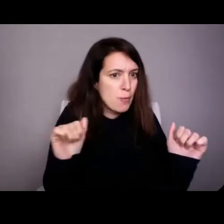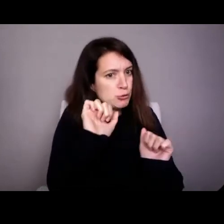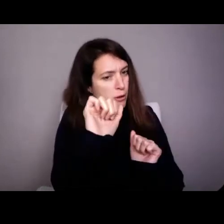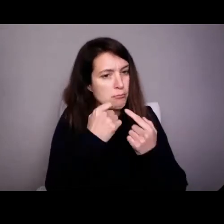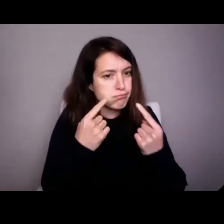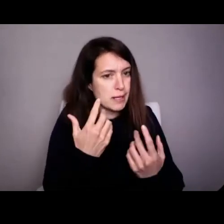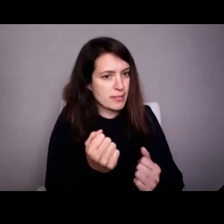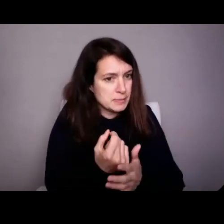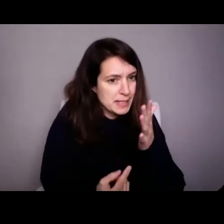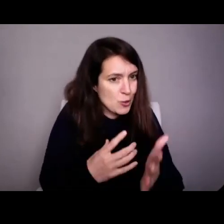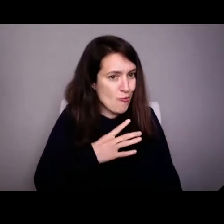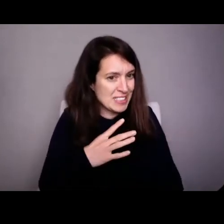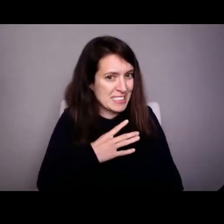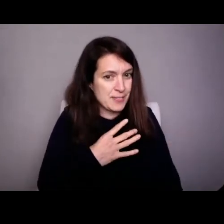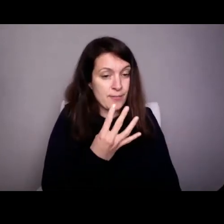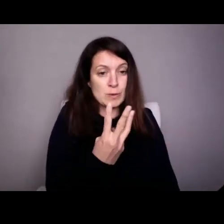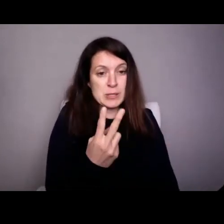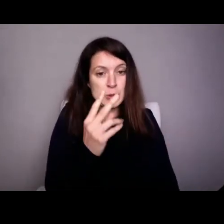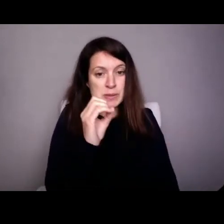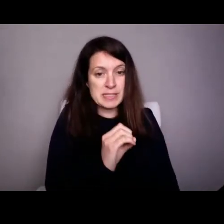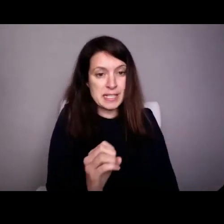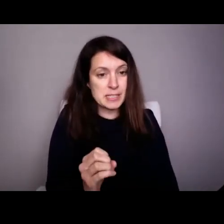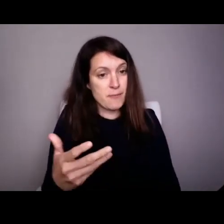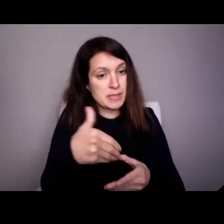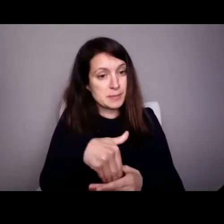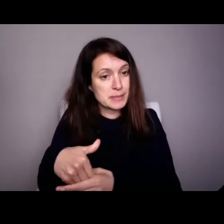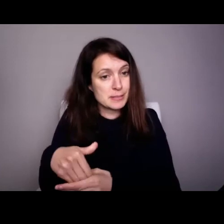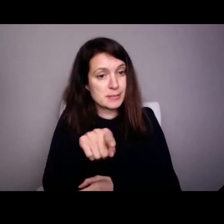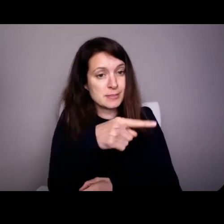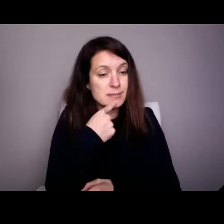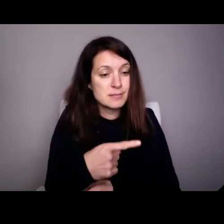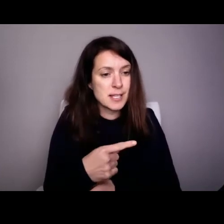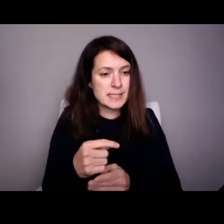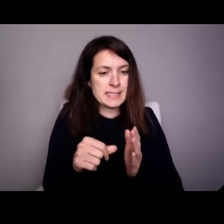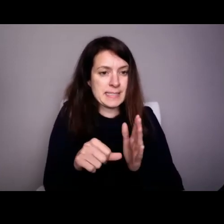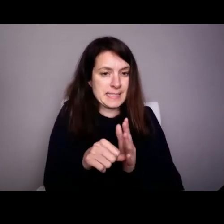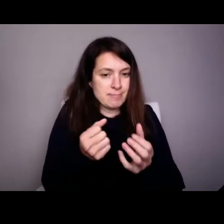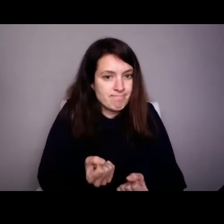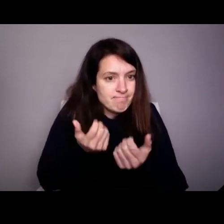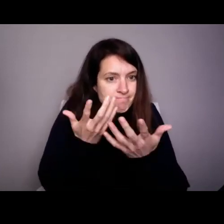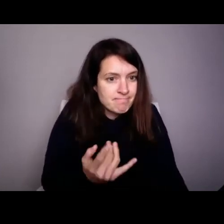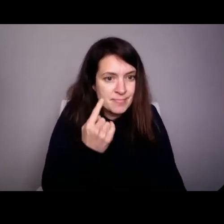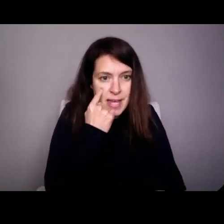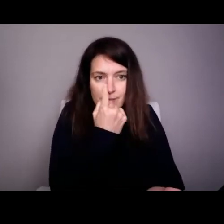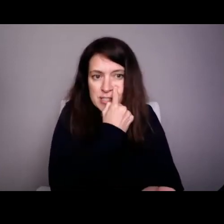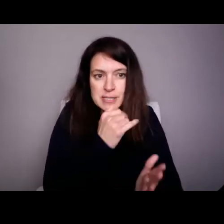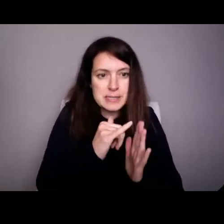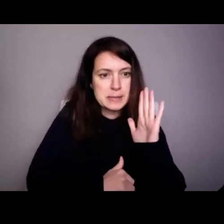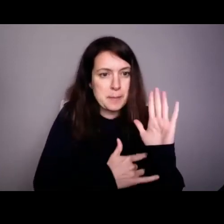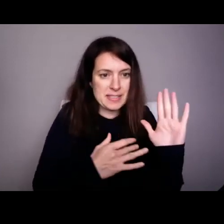42% of our participants stated that they struggled with acquiring this medical evidence during the pandemic,